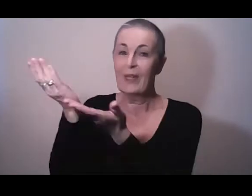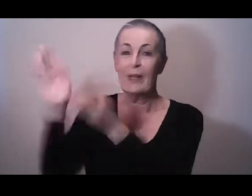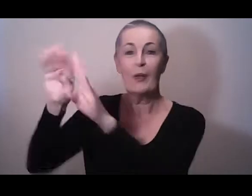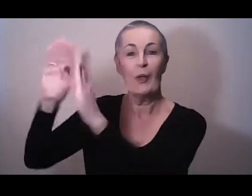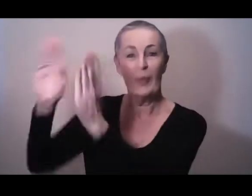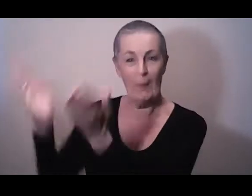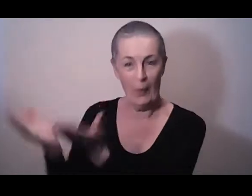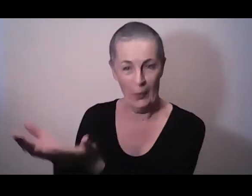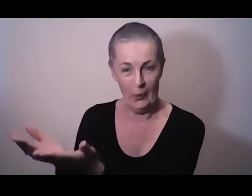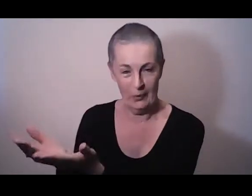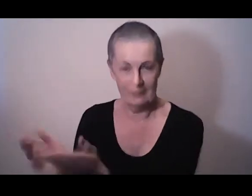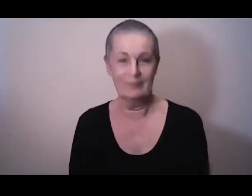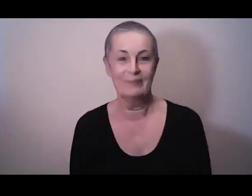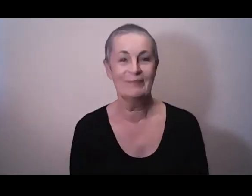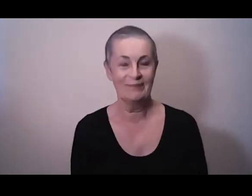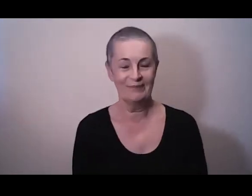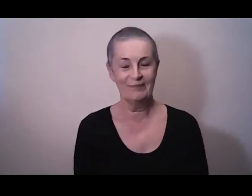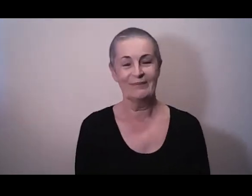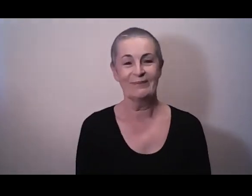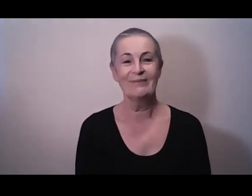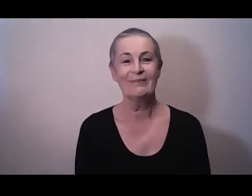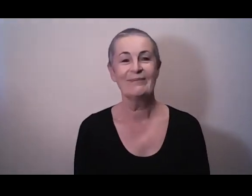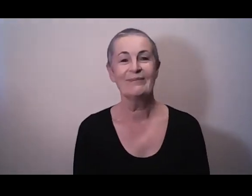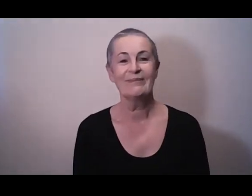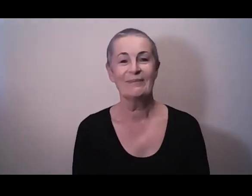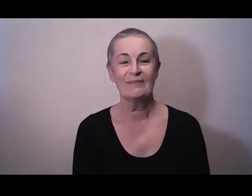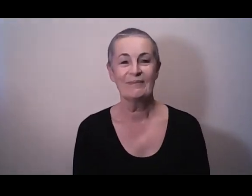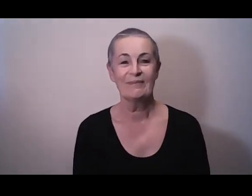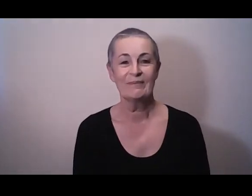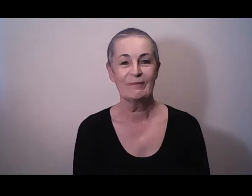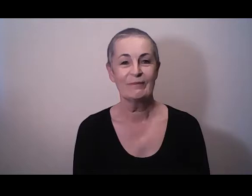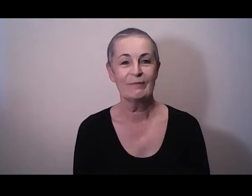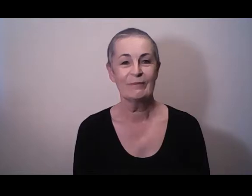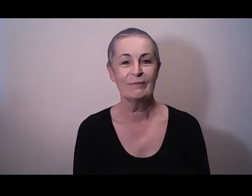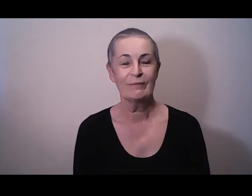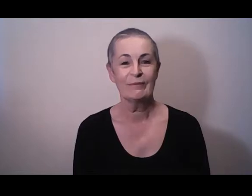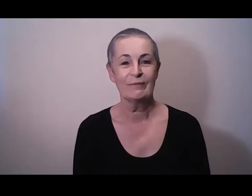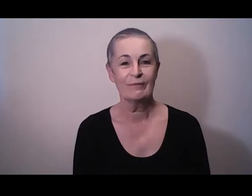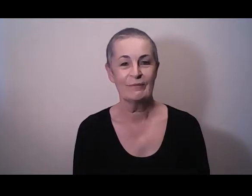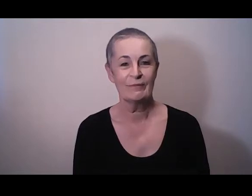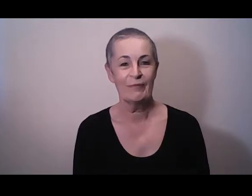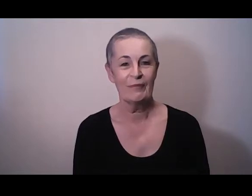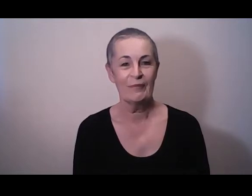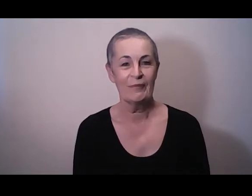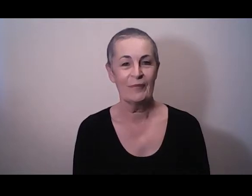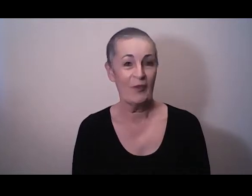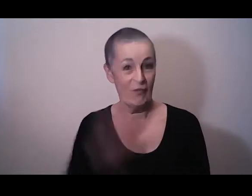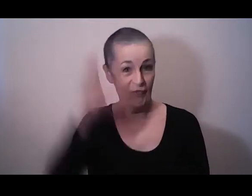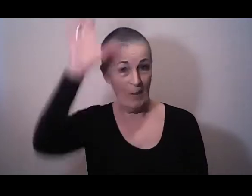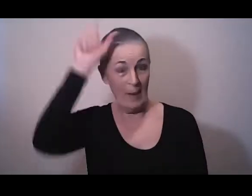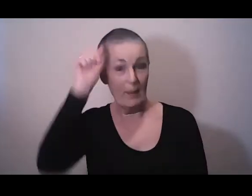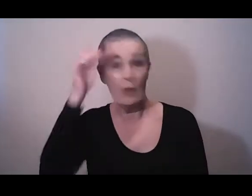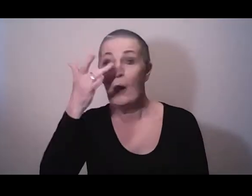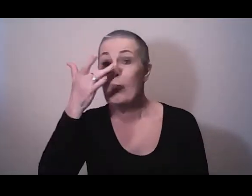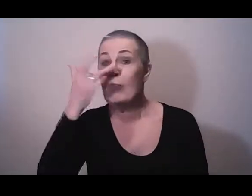So this is lifting up the ball. So just remember, it's like you're holding the ball up to